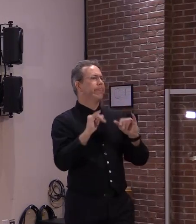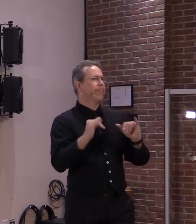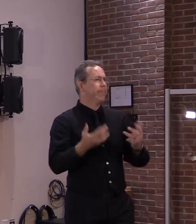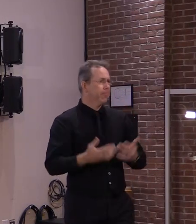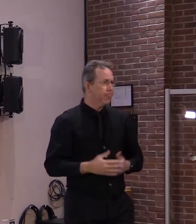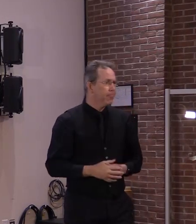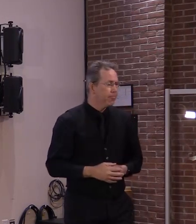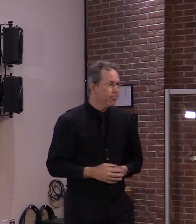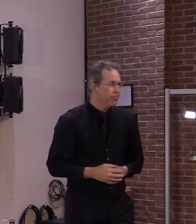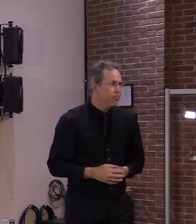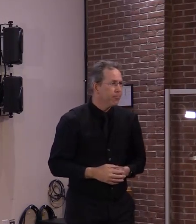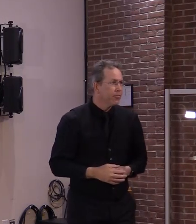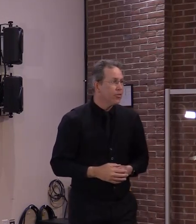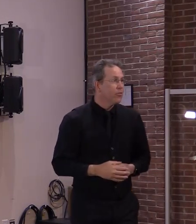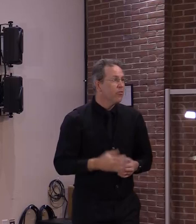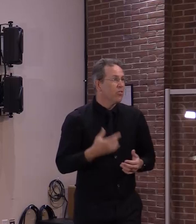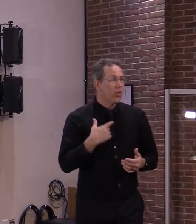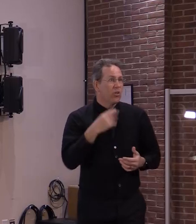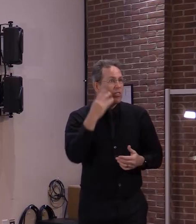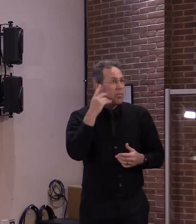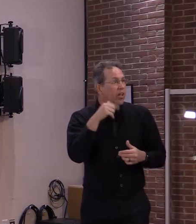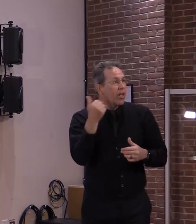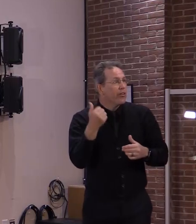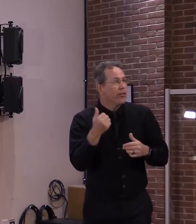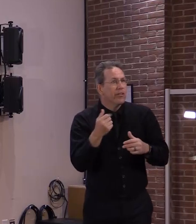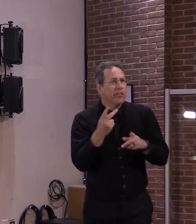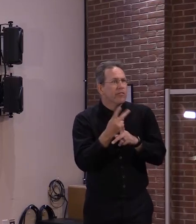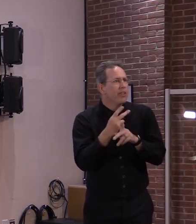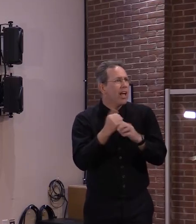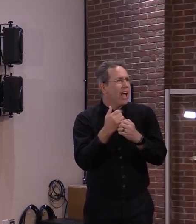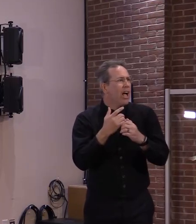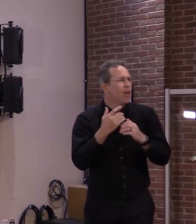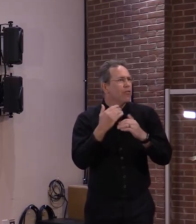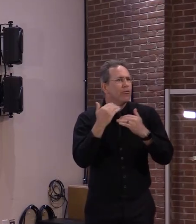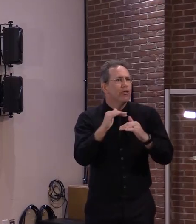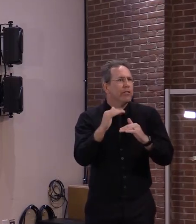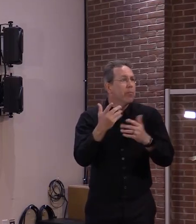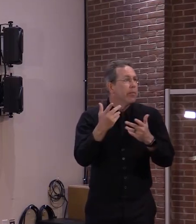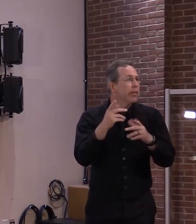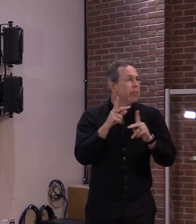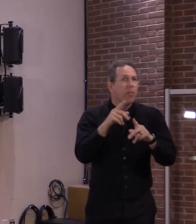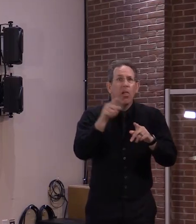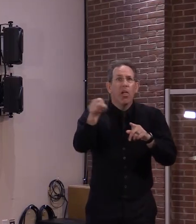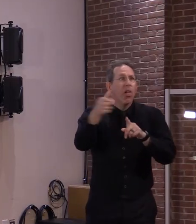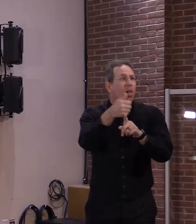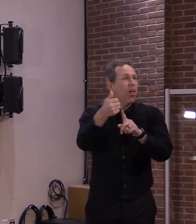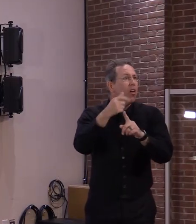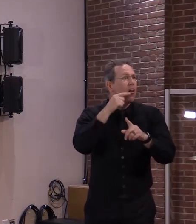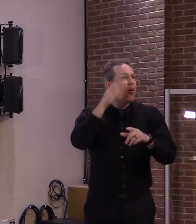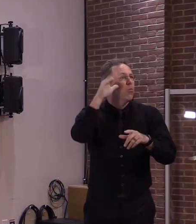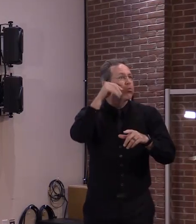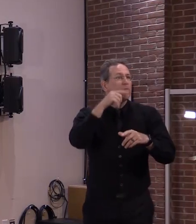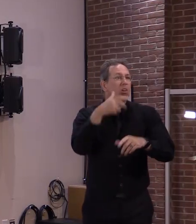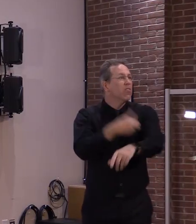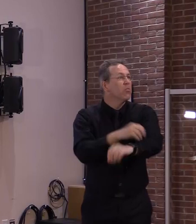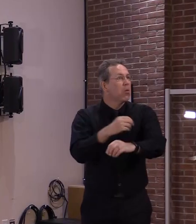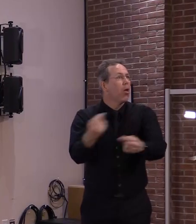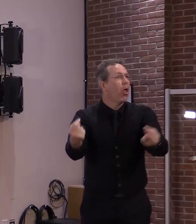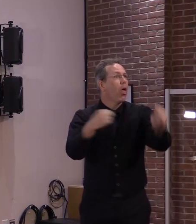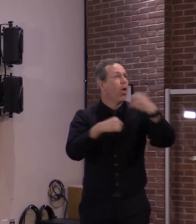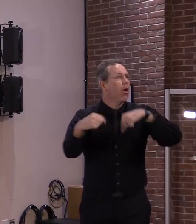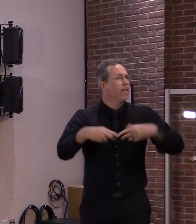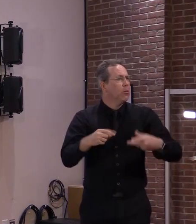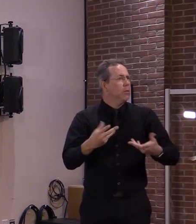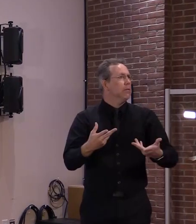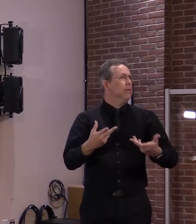mitigation measures we could use if we were very concerned about people bringing in virus to Vermont. But at the same time,